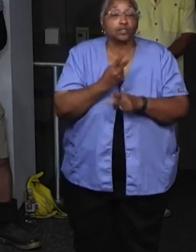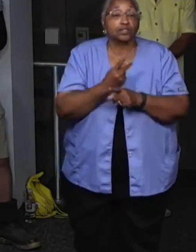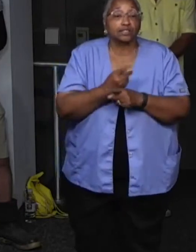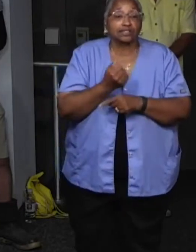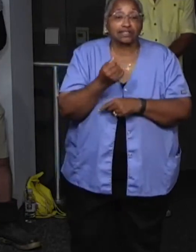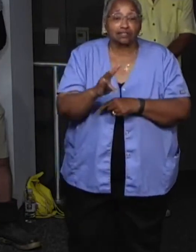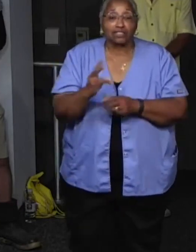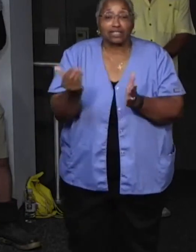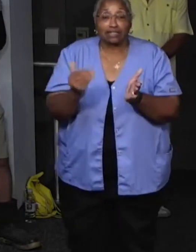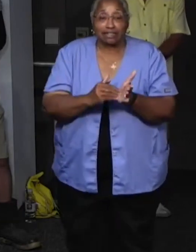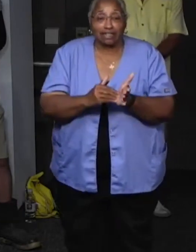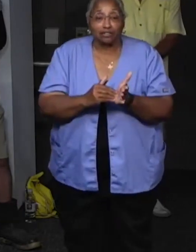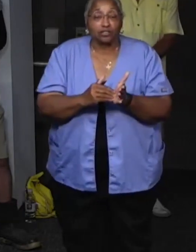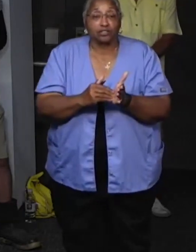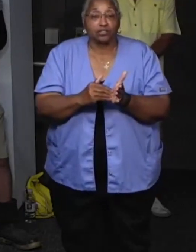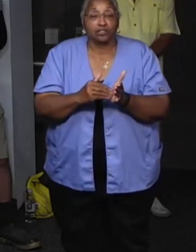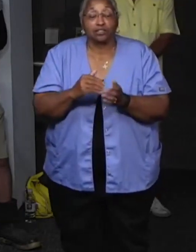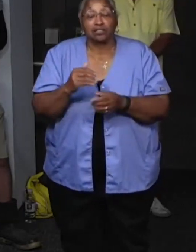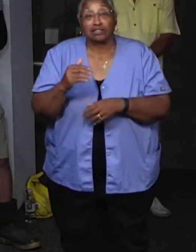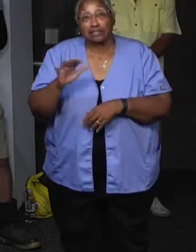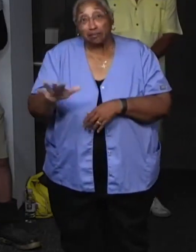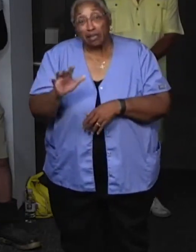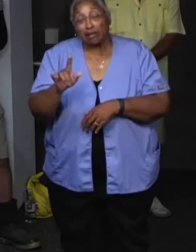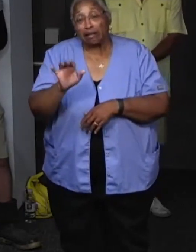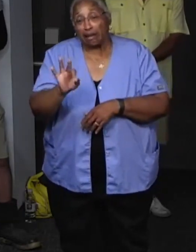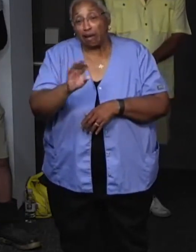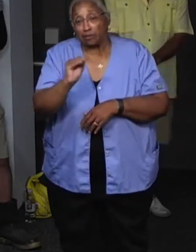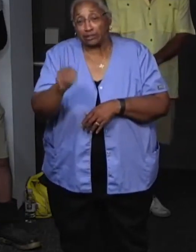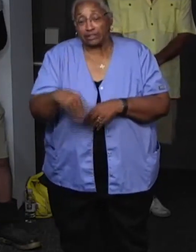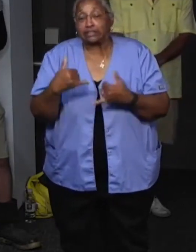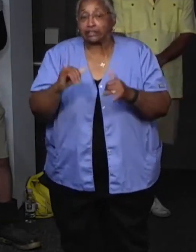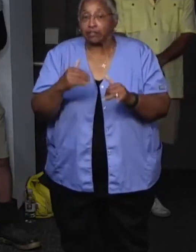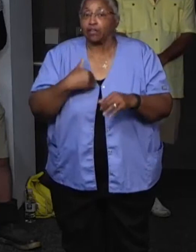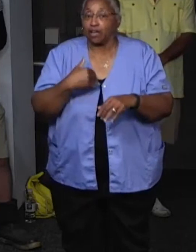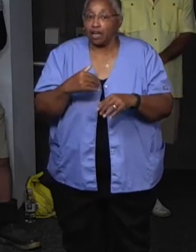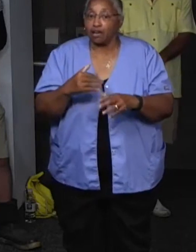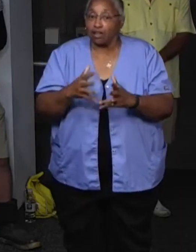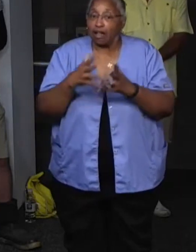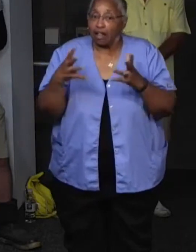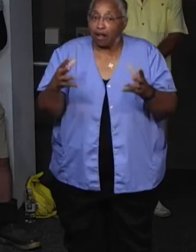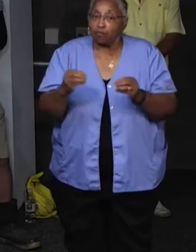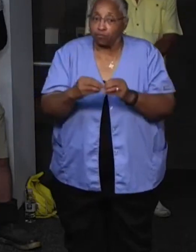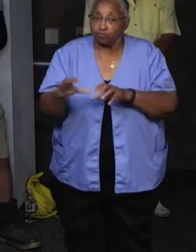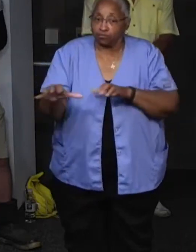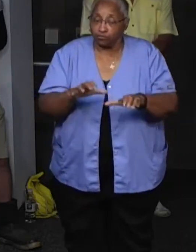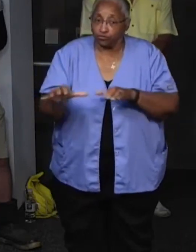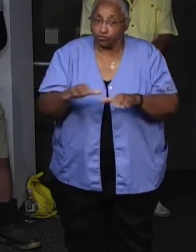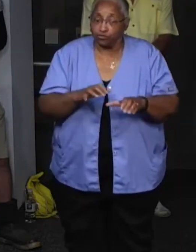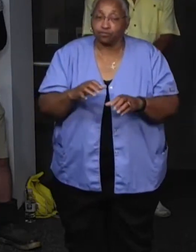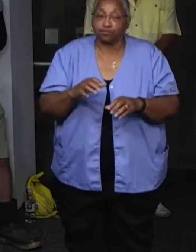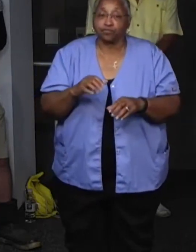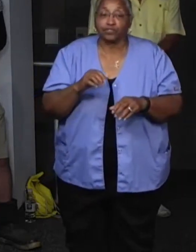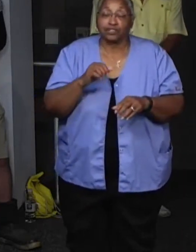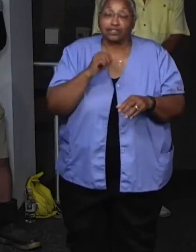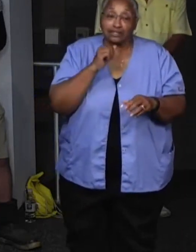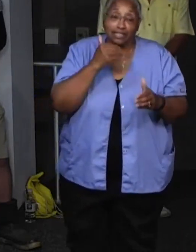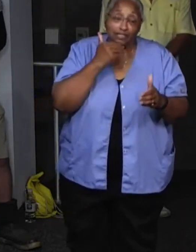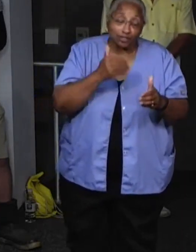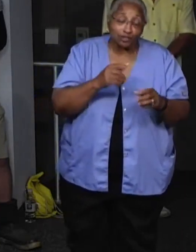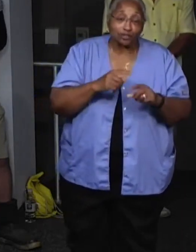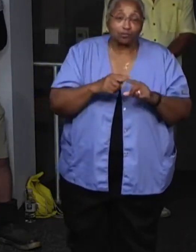17,000 as of an hour ago. That's about 9%. So we have a long way to go, but it's important to note, and it's not a good note, it's an